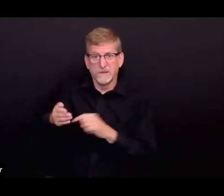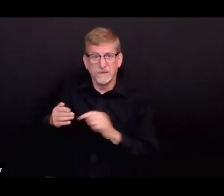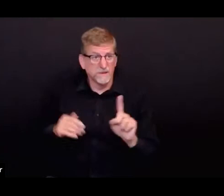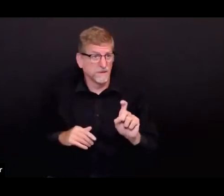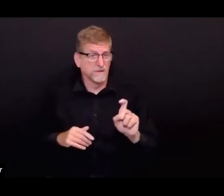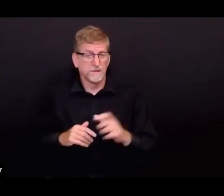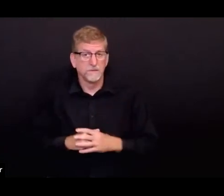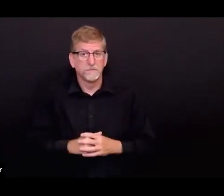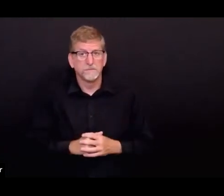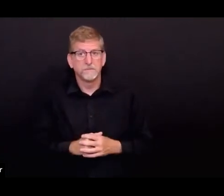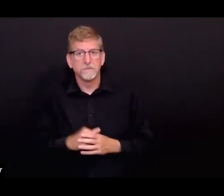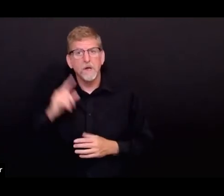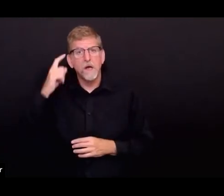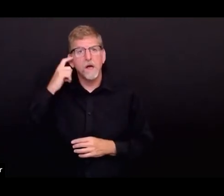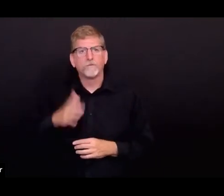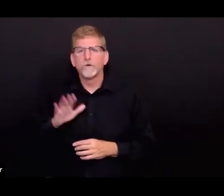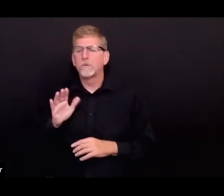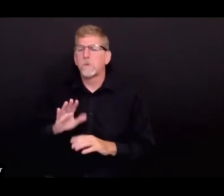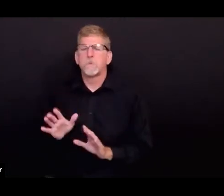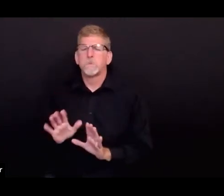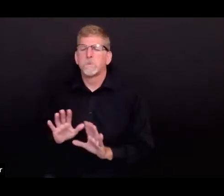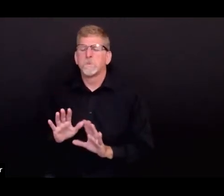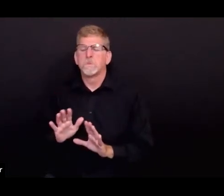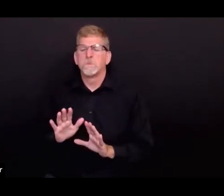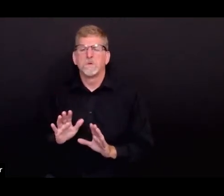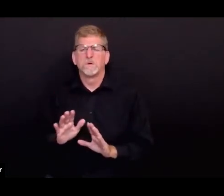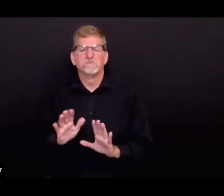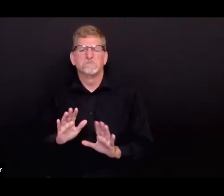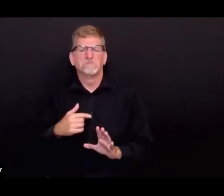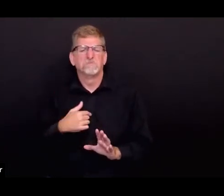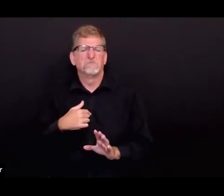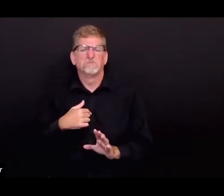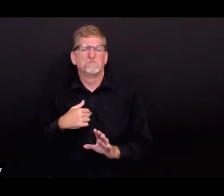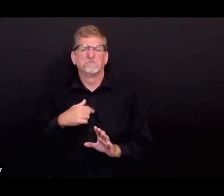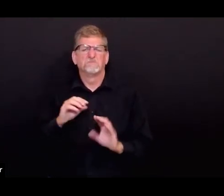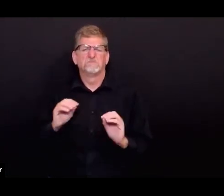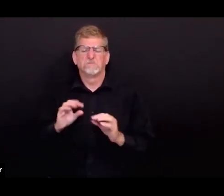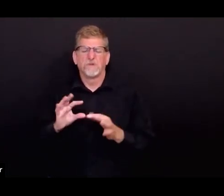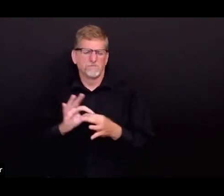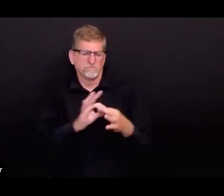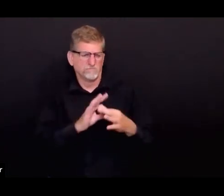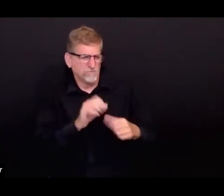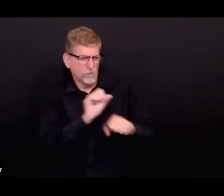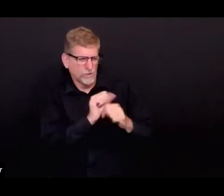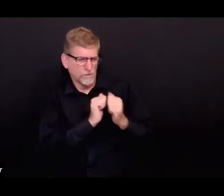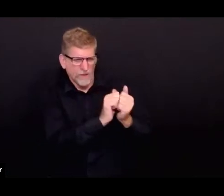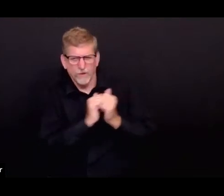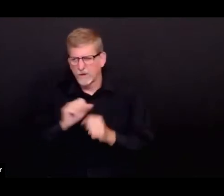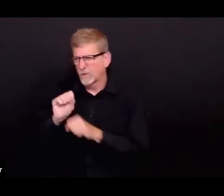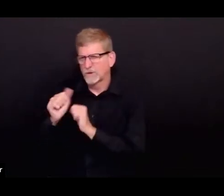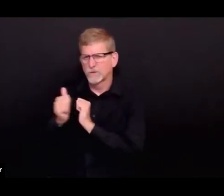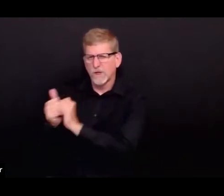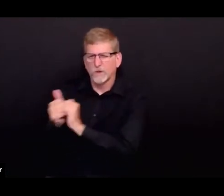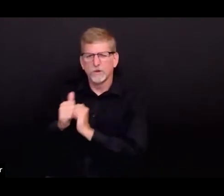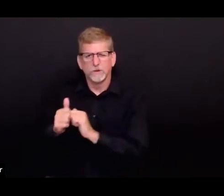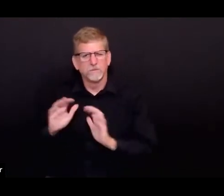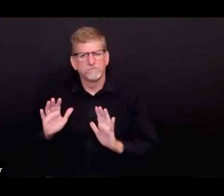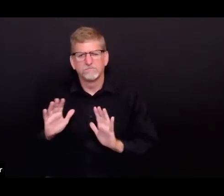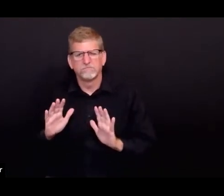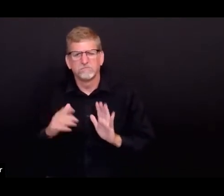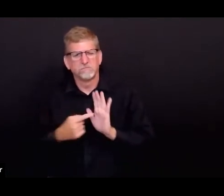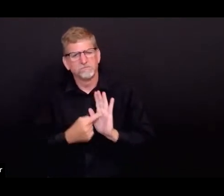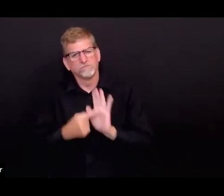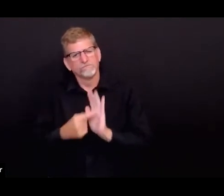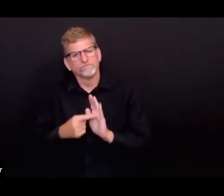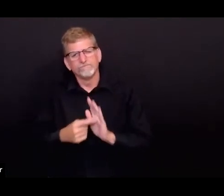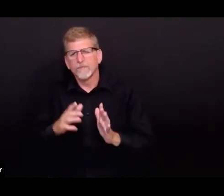be clear on this too, is that we're partners in this and that our folks go back and forth. For example, North Dakota has been testing